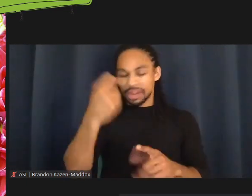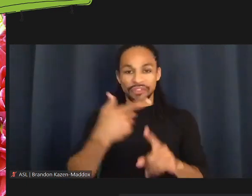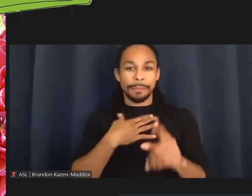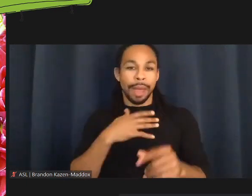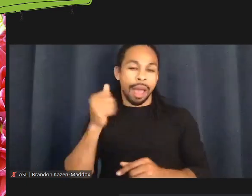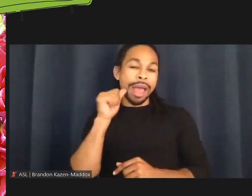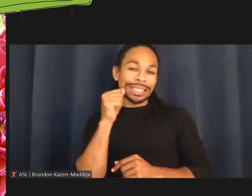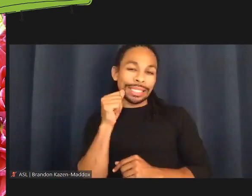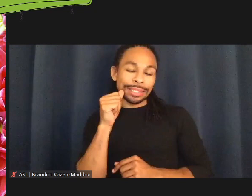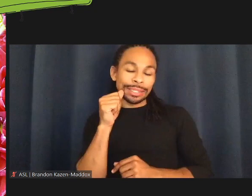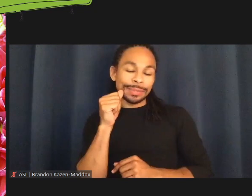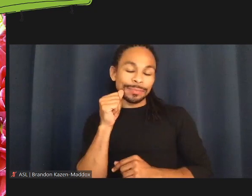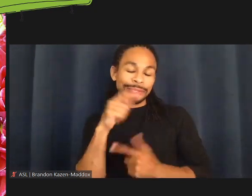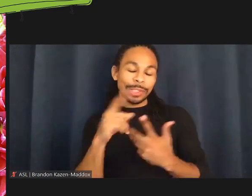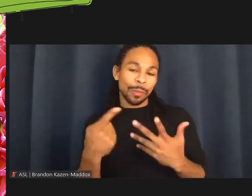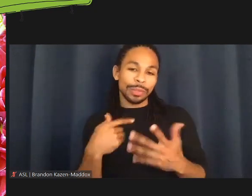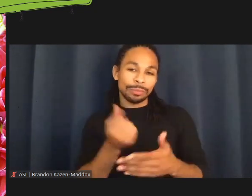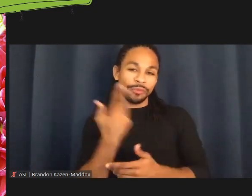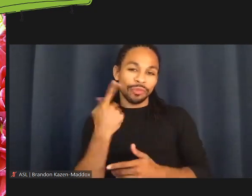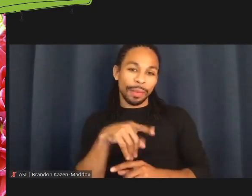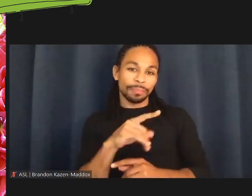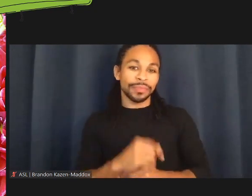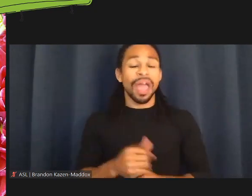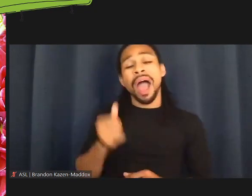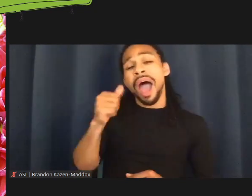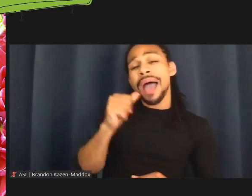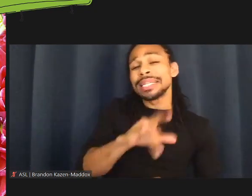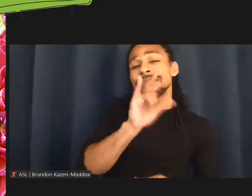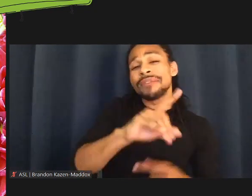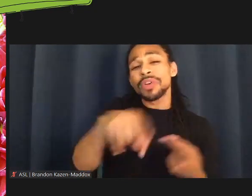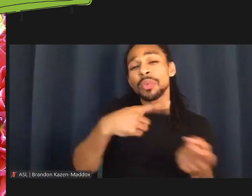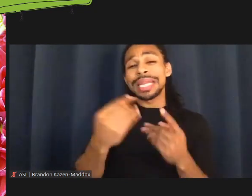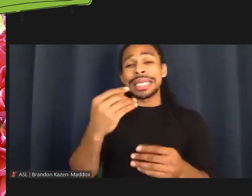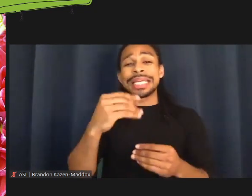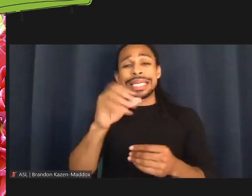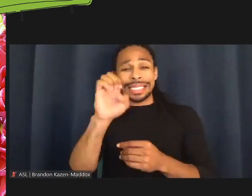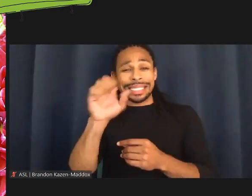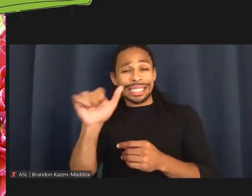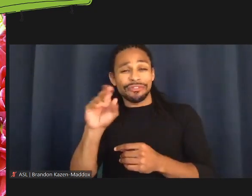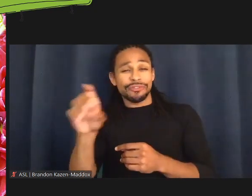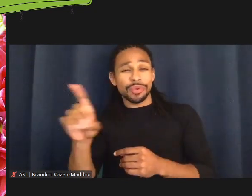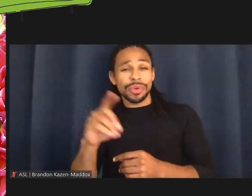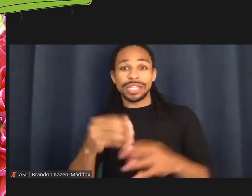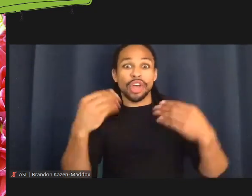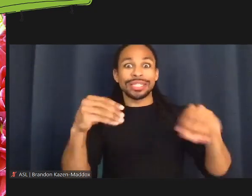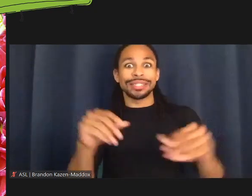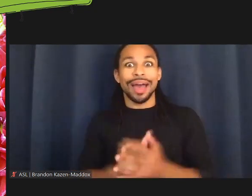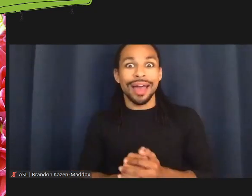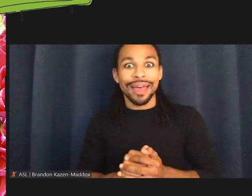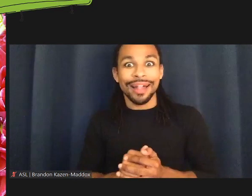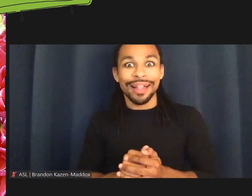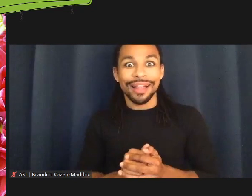them. Aunties love it when the seafood is on sale. Argyle Red Line,